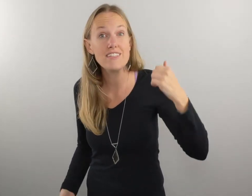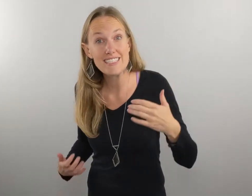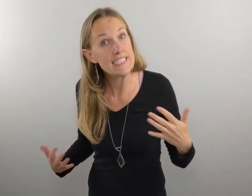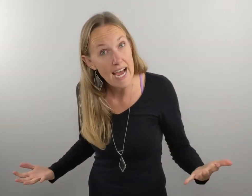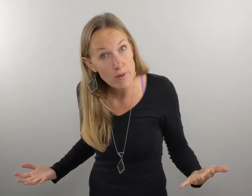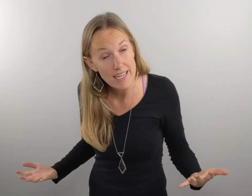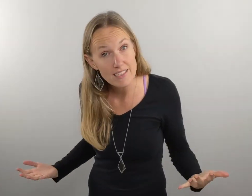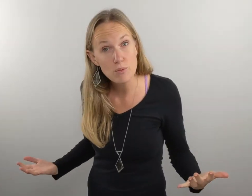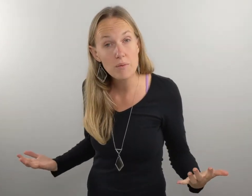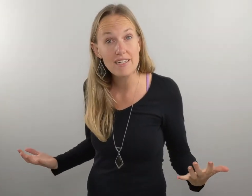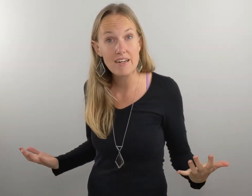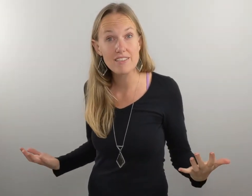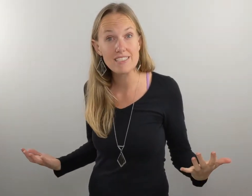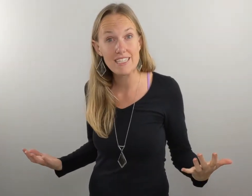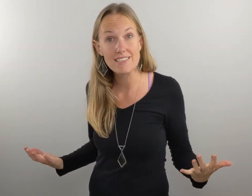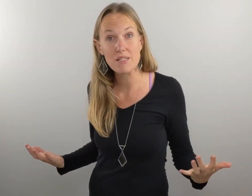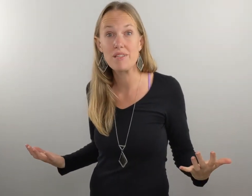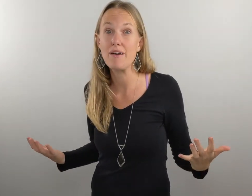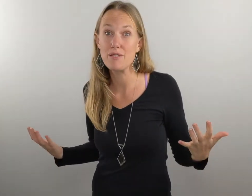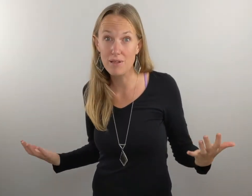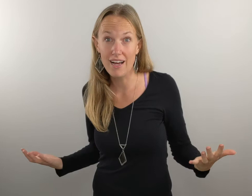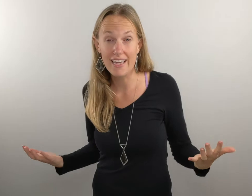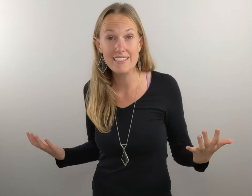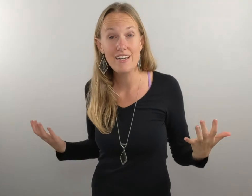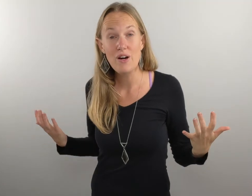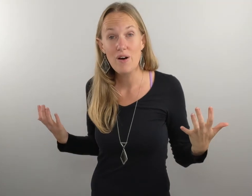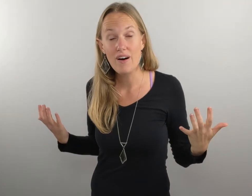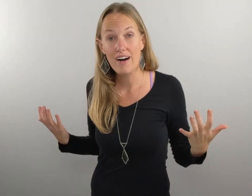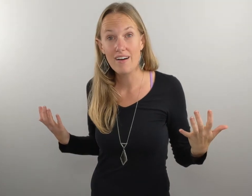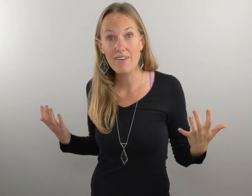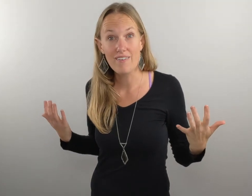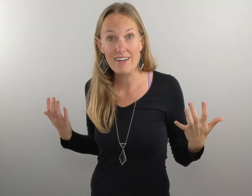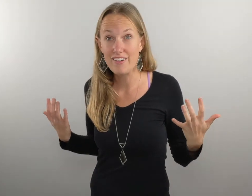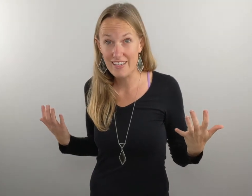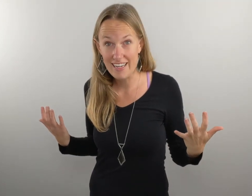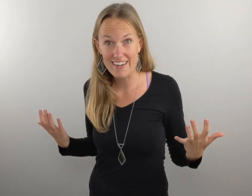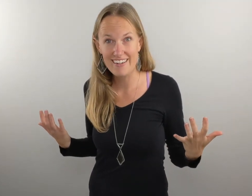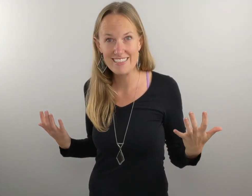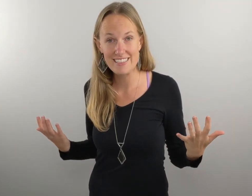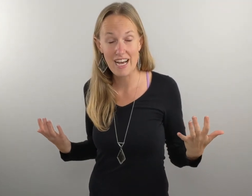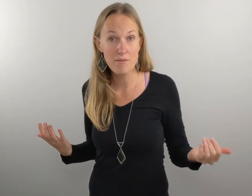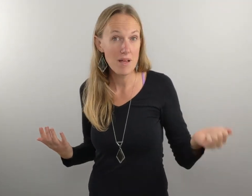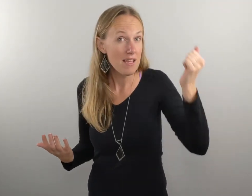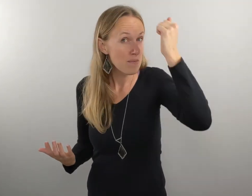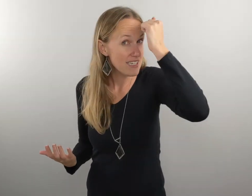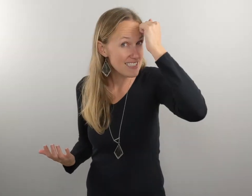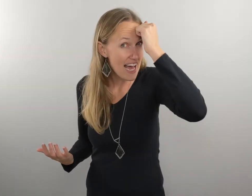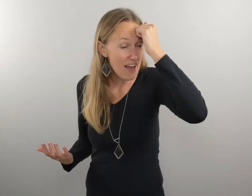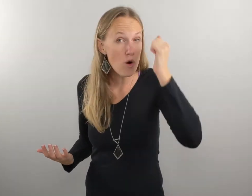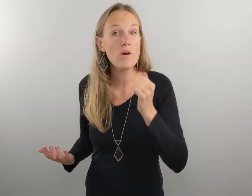Obviously nowadays we would never suggest someone that was blind or couldn't hear is dumb, but it's that. Or if you